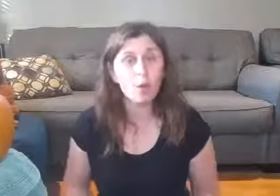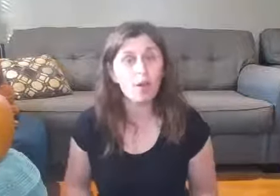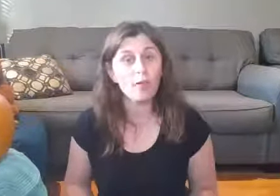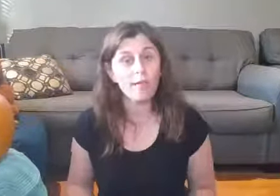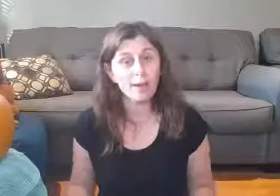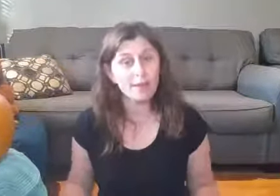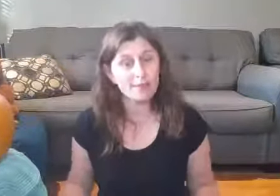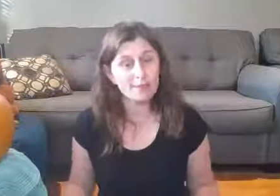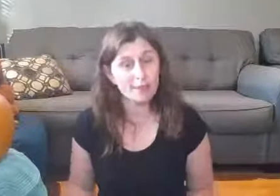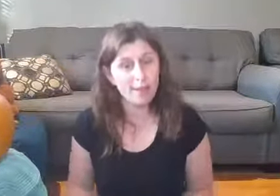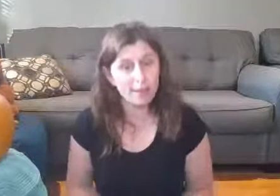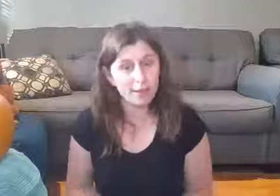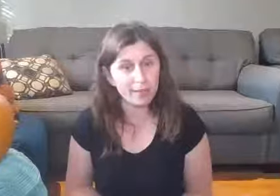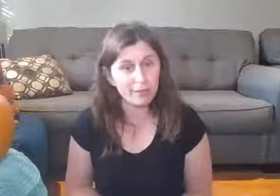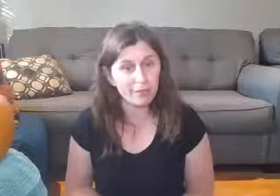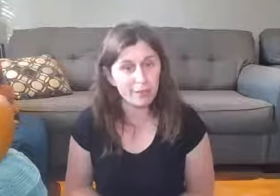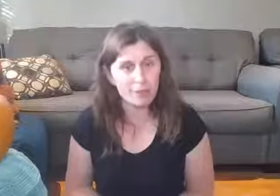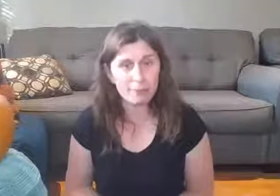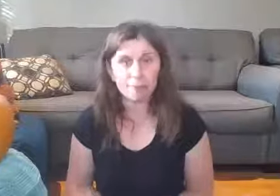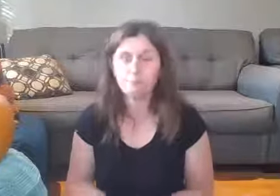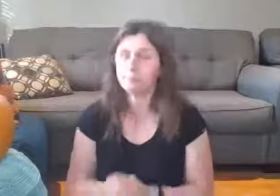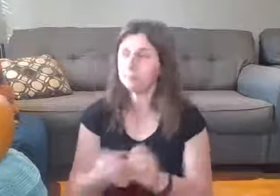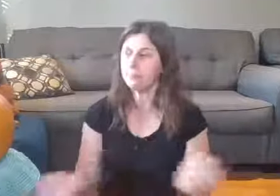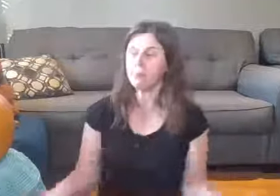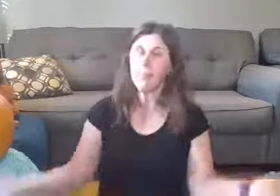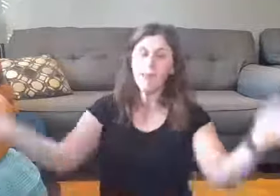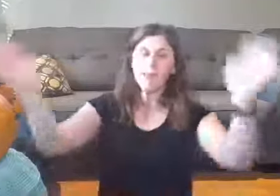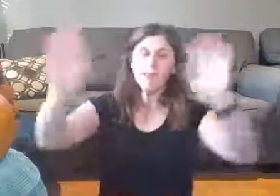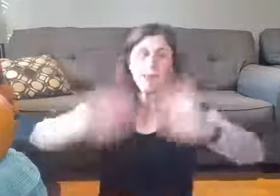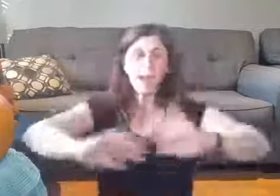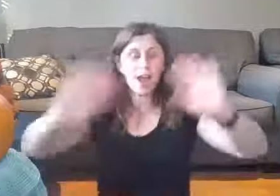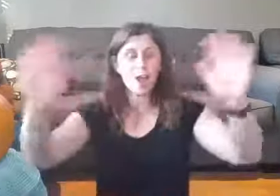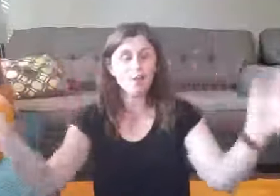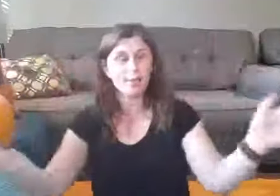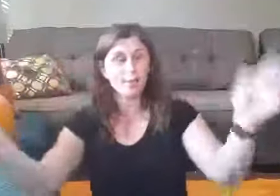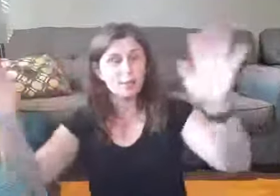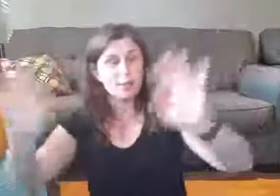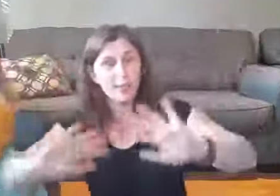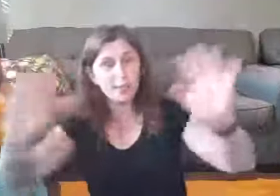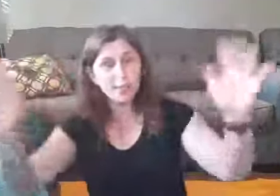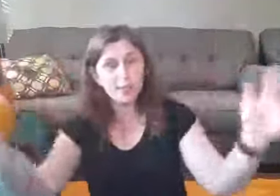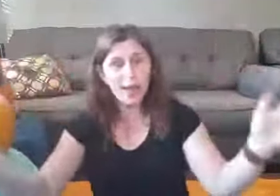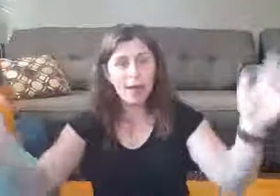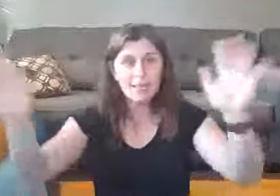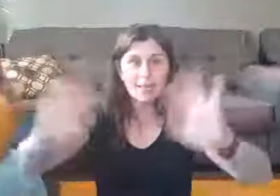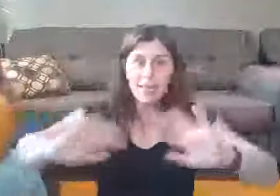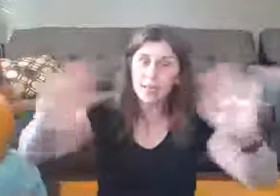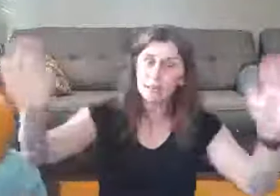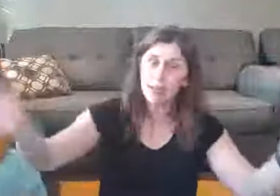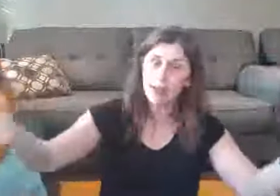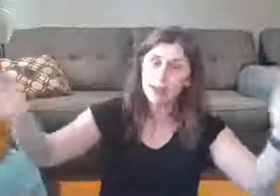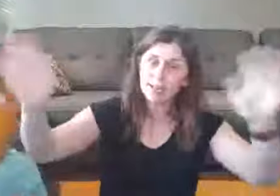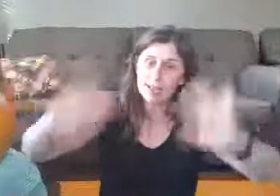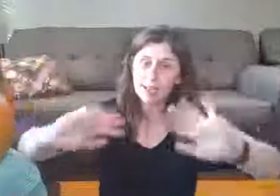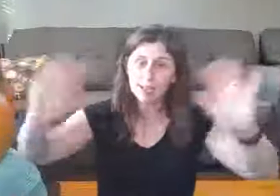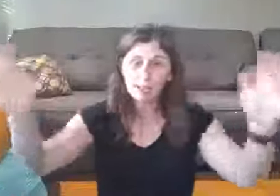all the fun activities we have planned for everybody. Now it's time to say goodbye, say goodbye, say